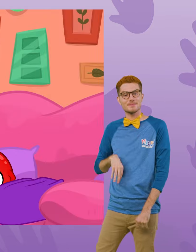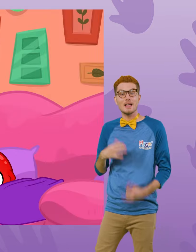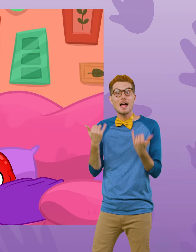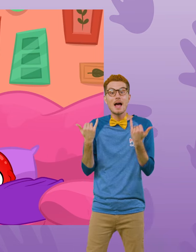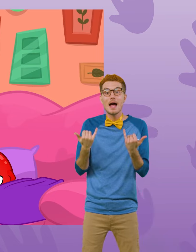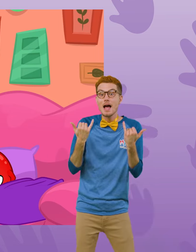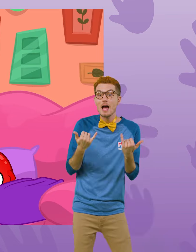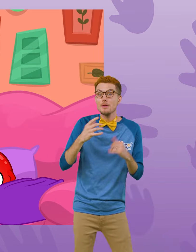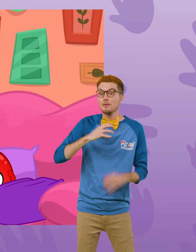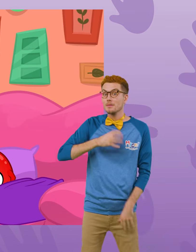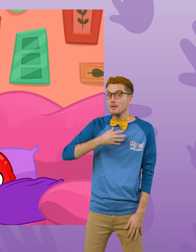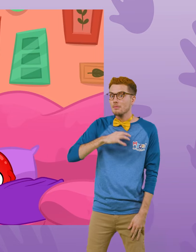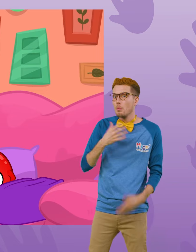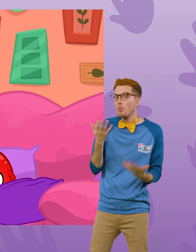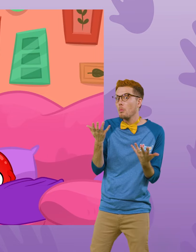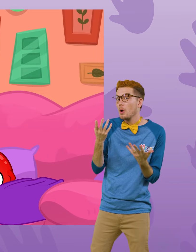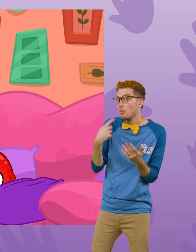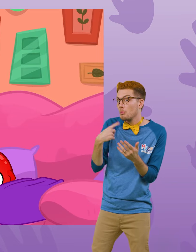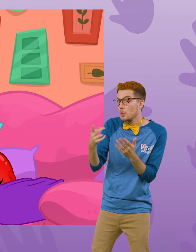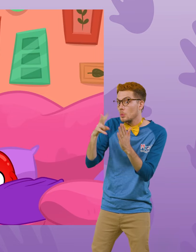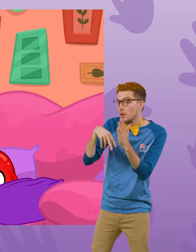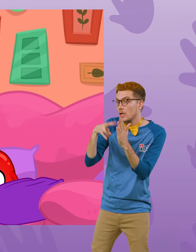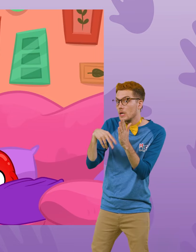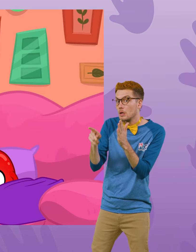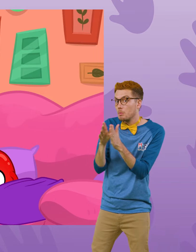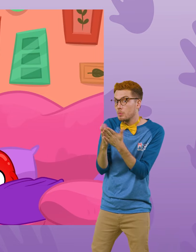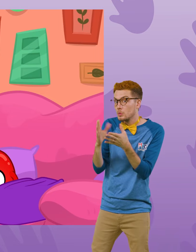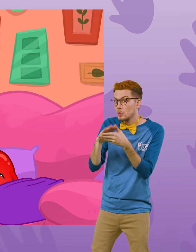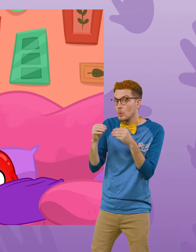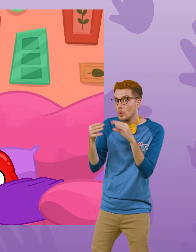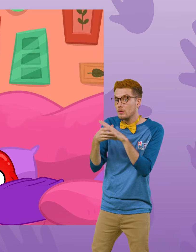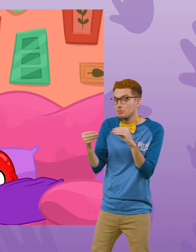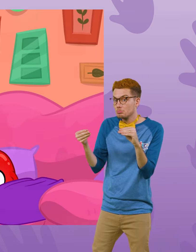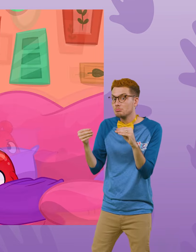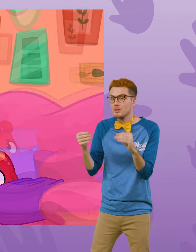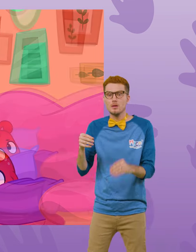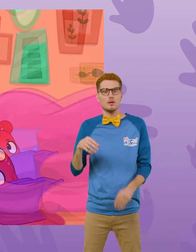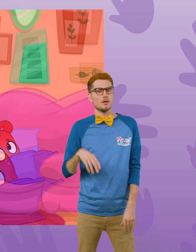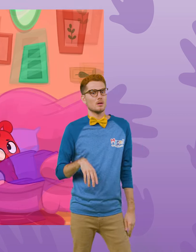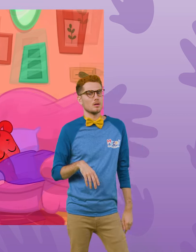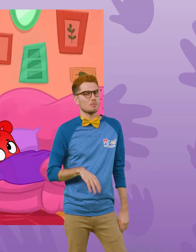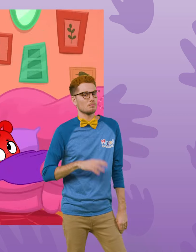Now then, Morphle, how about I read you a story?